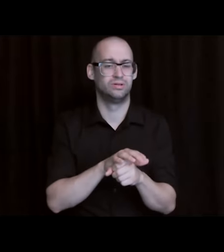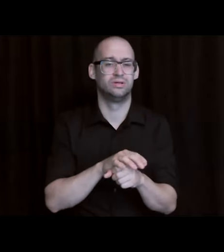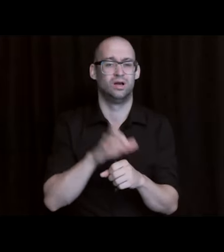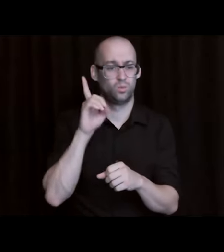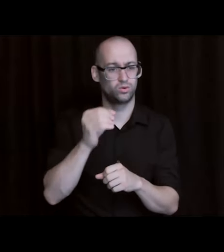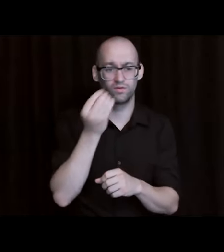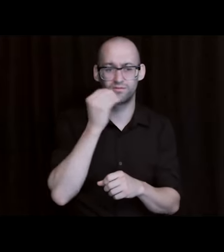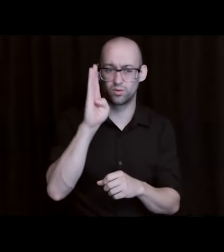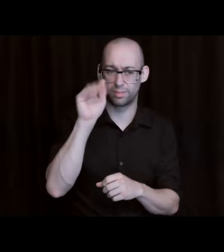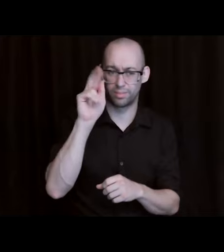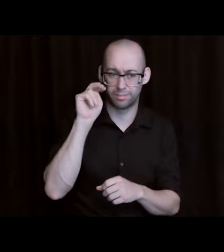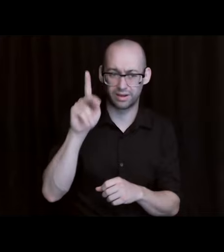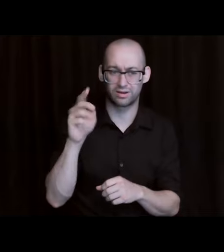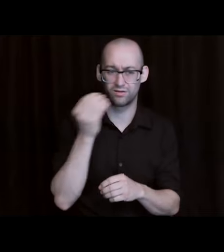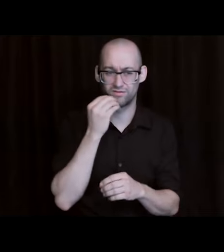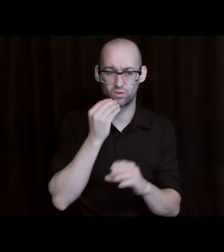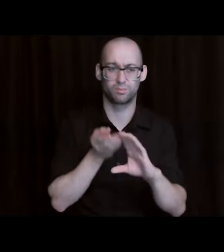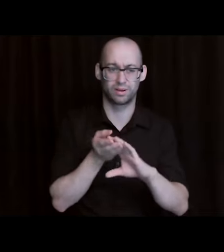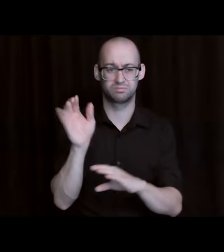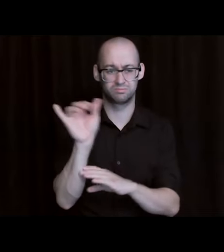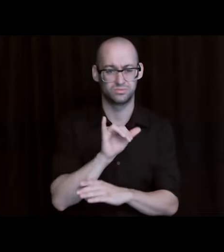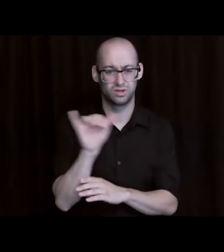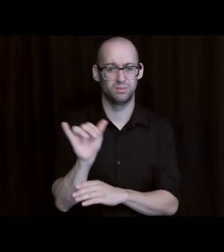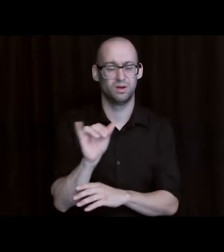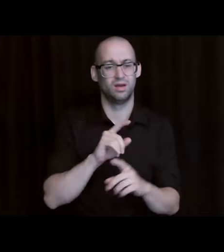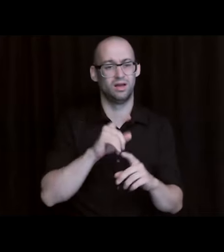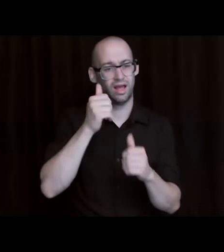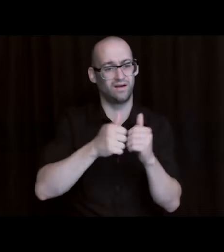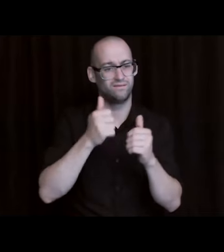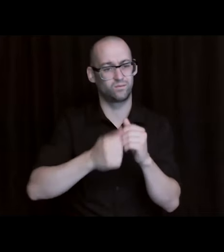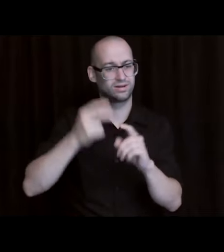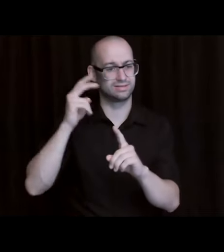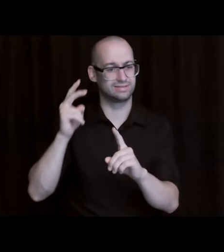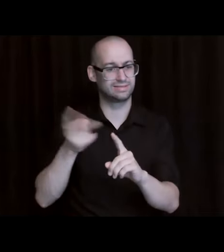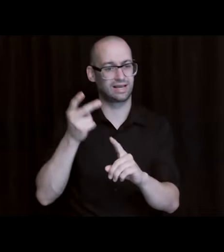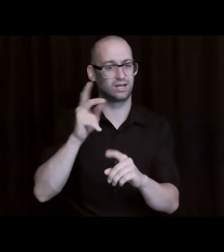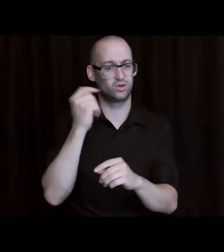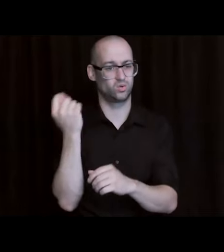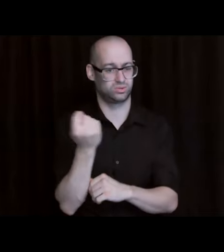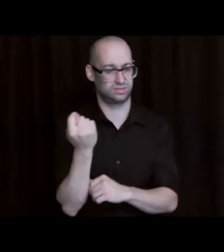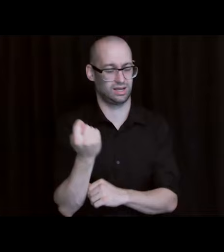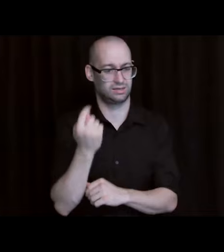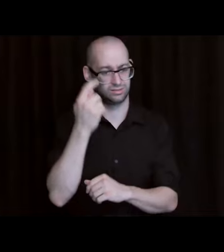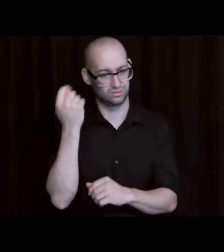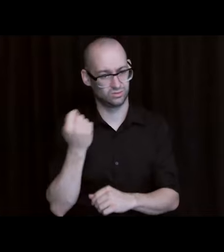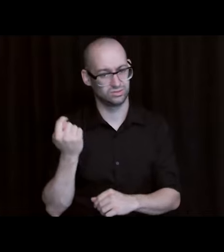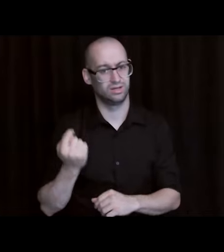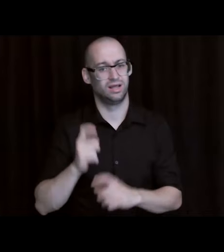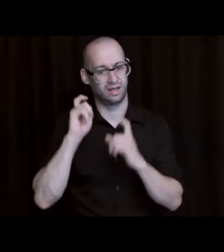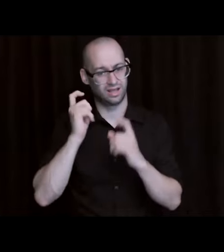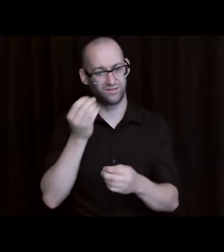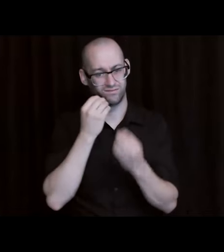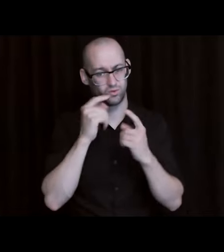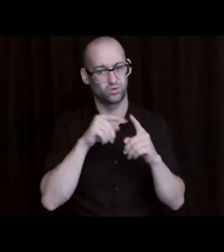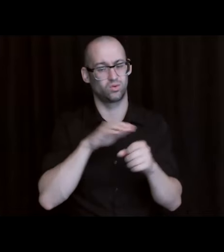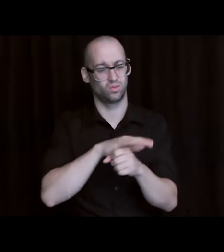well, every second Tuesday of the month, where we give out food to our local